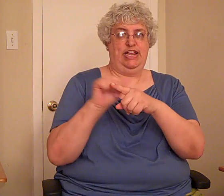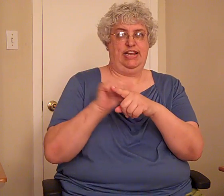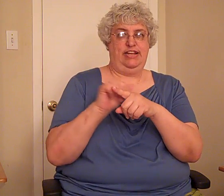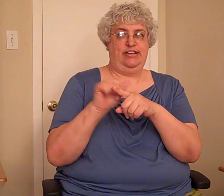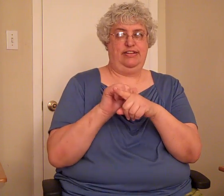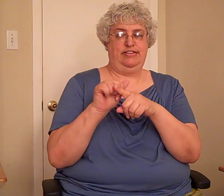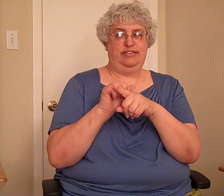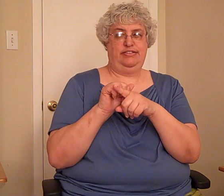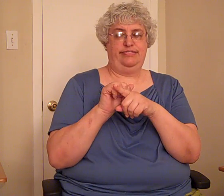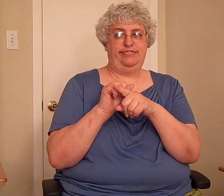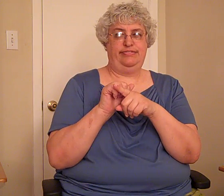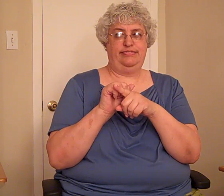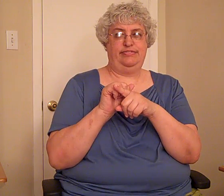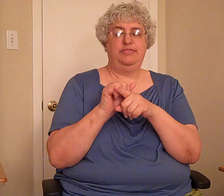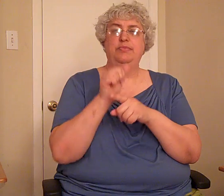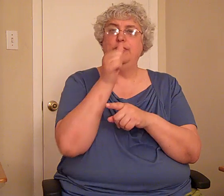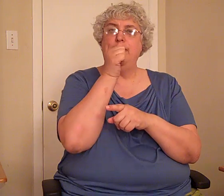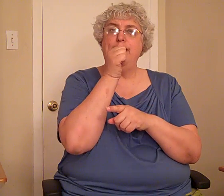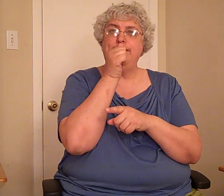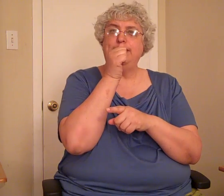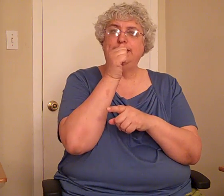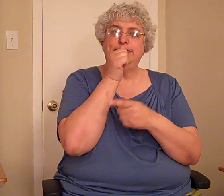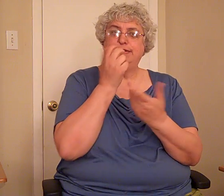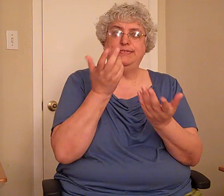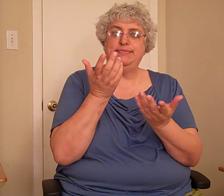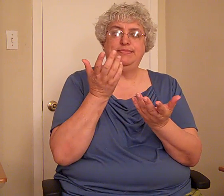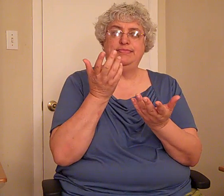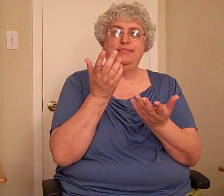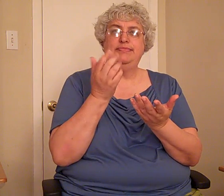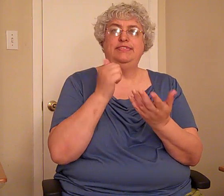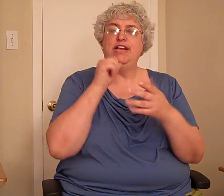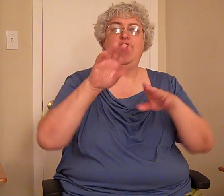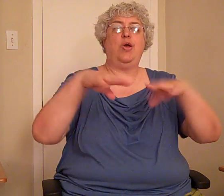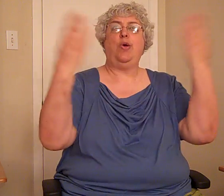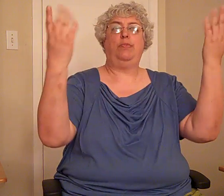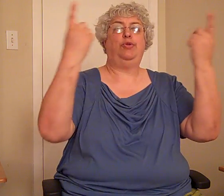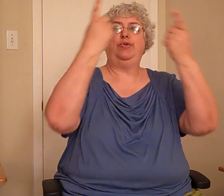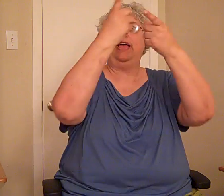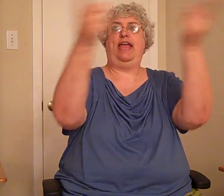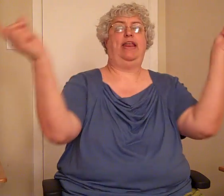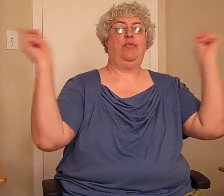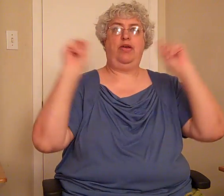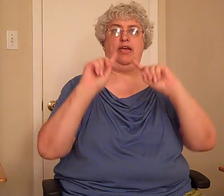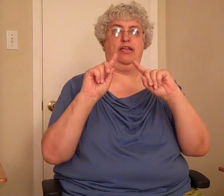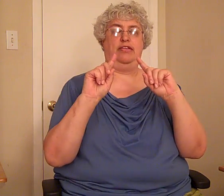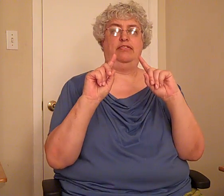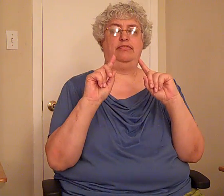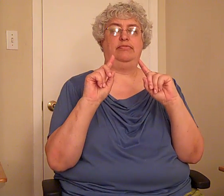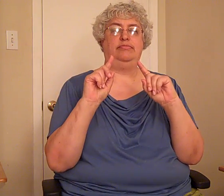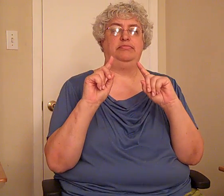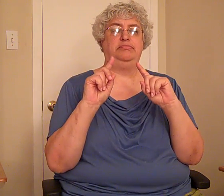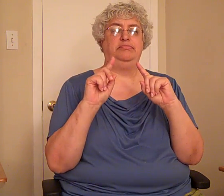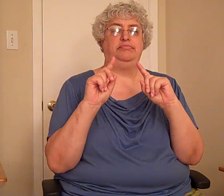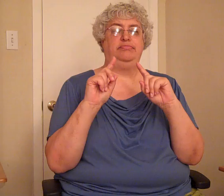fairly private. In other words, it was not open to everyone, and I decided I